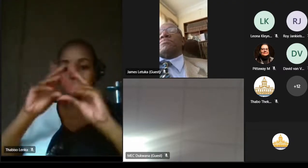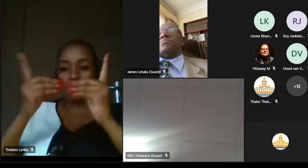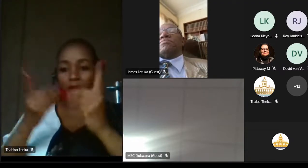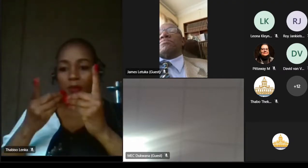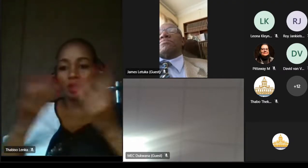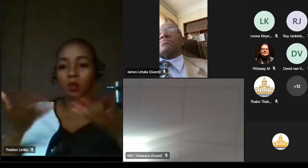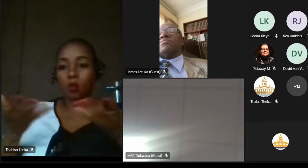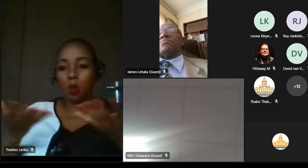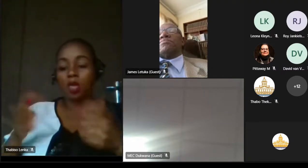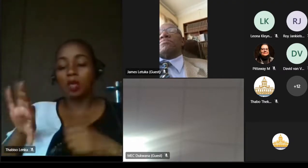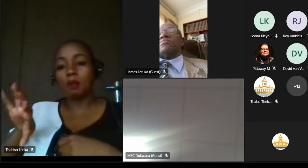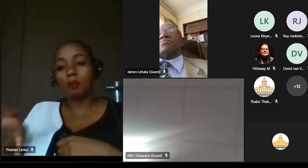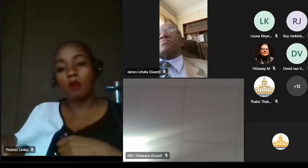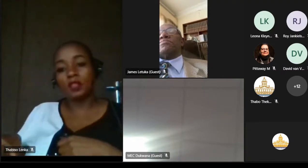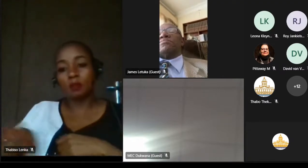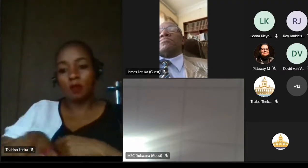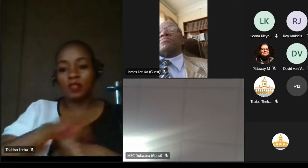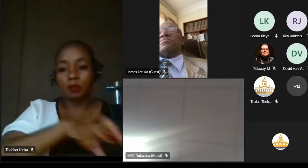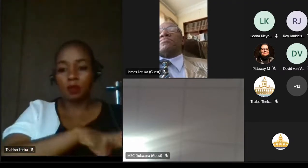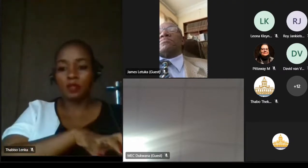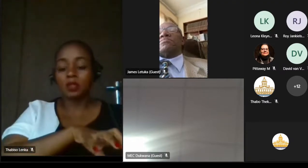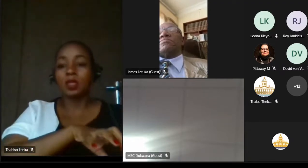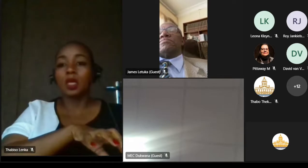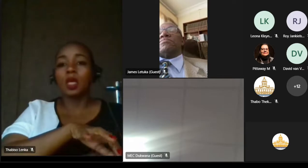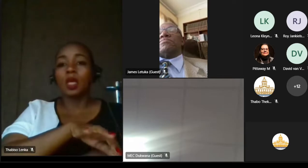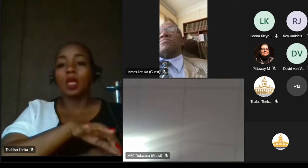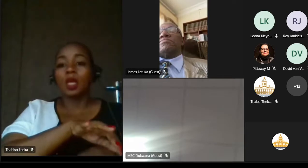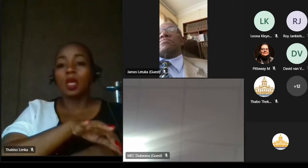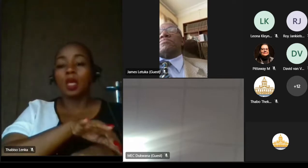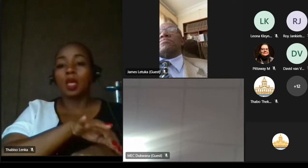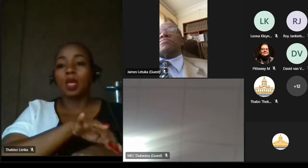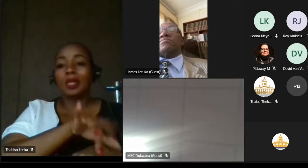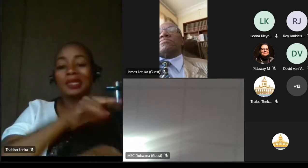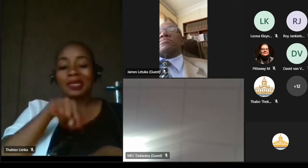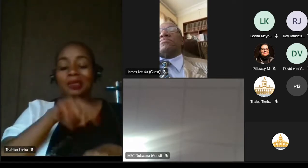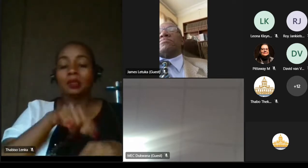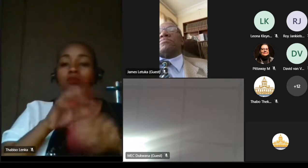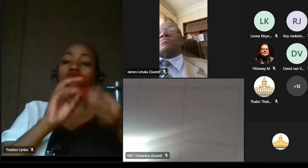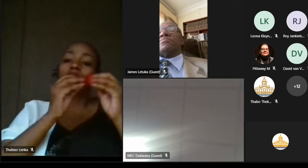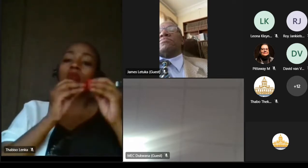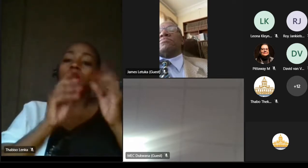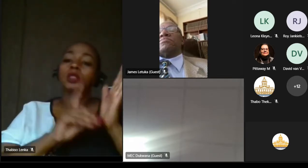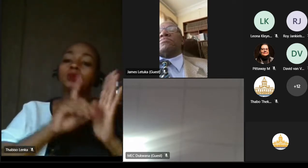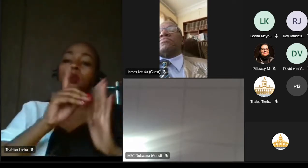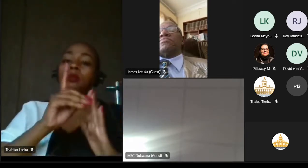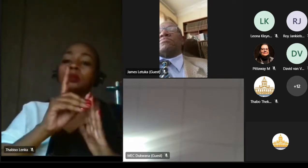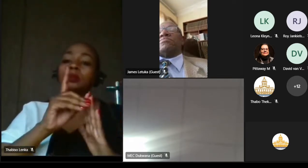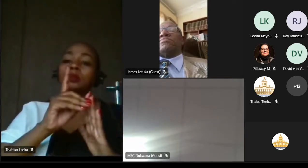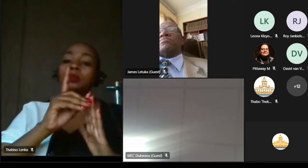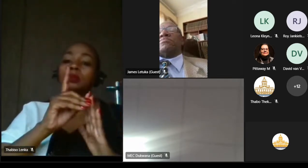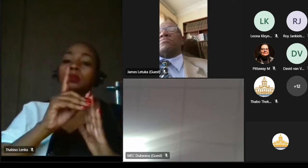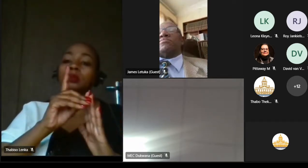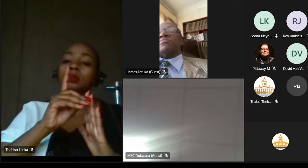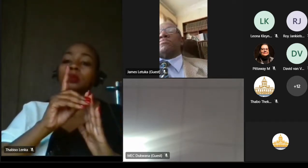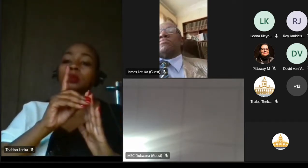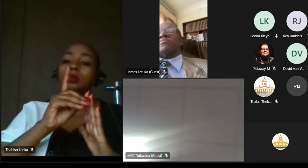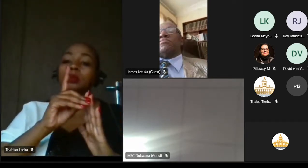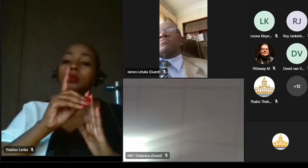The department has been efficient and utilizing infrastructure development as a central pillar